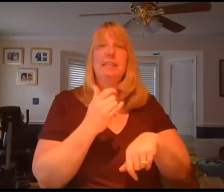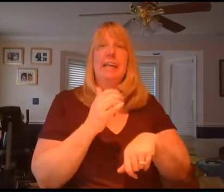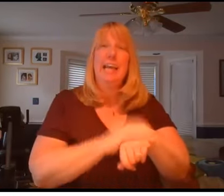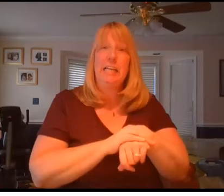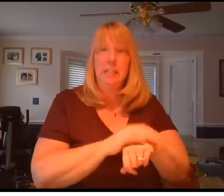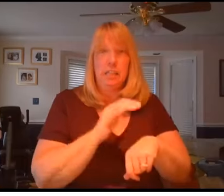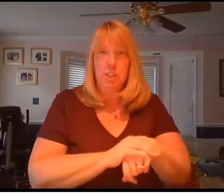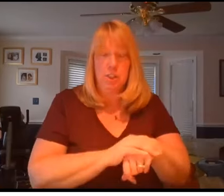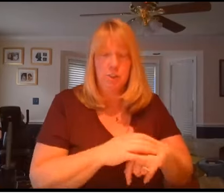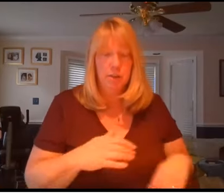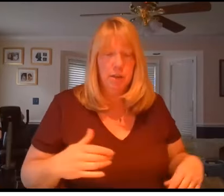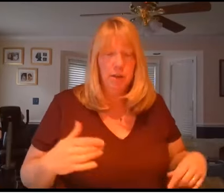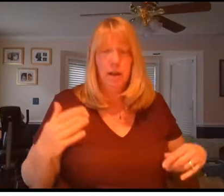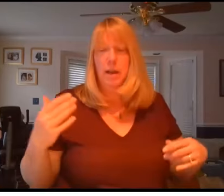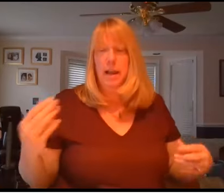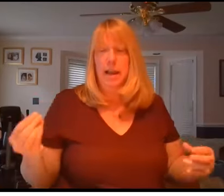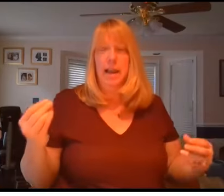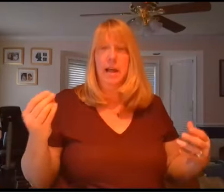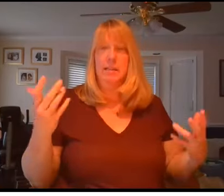Sign English.